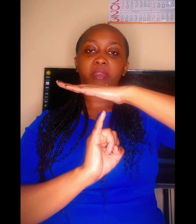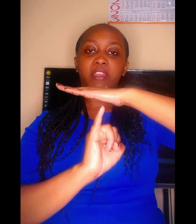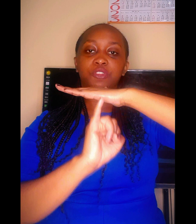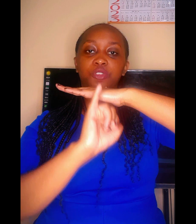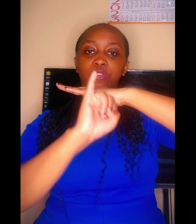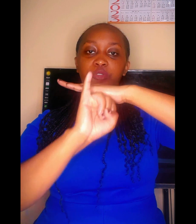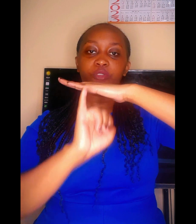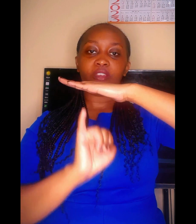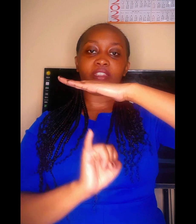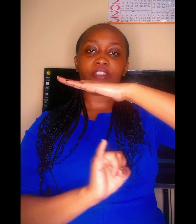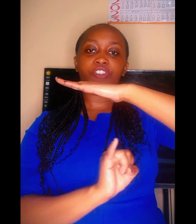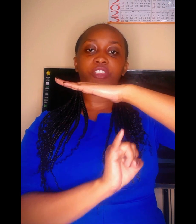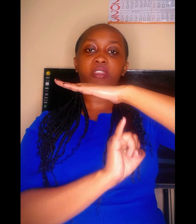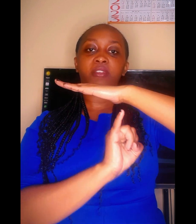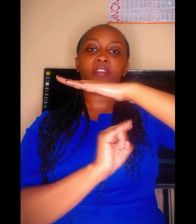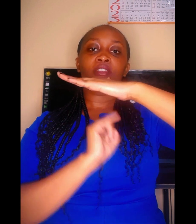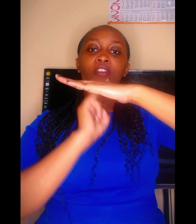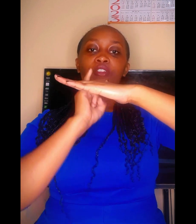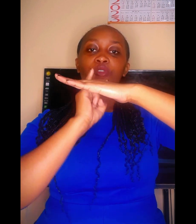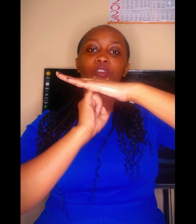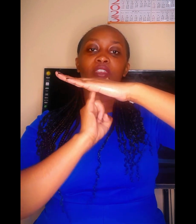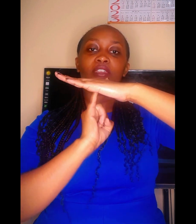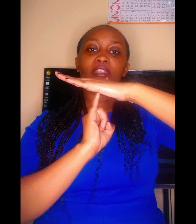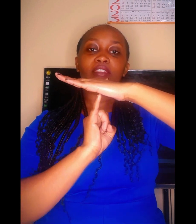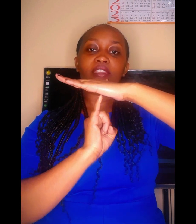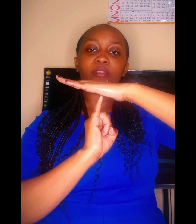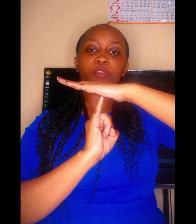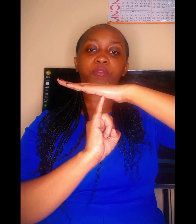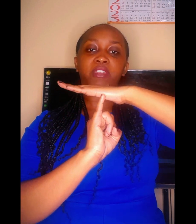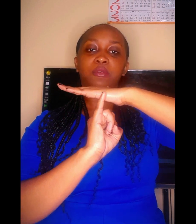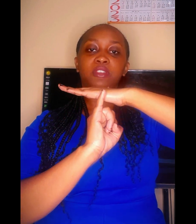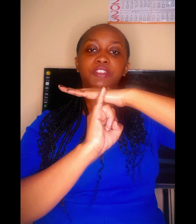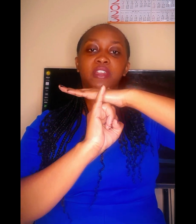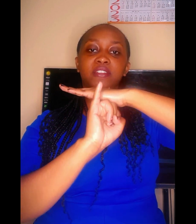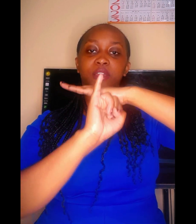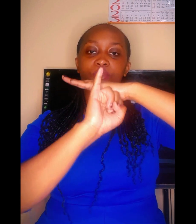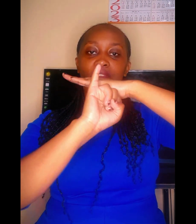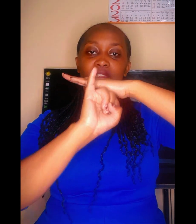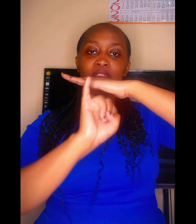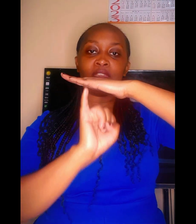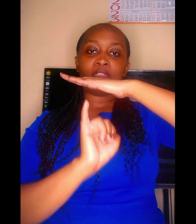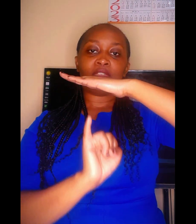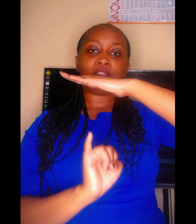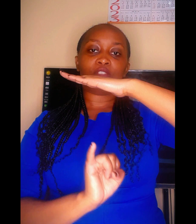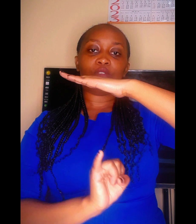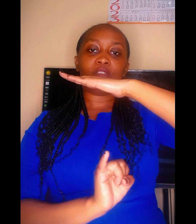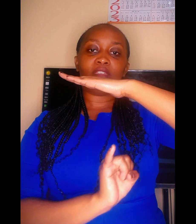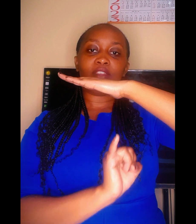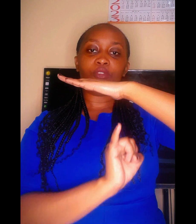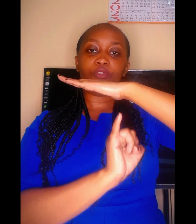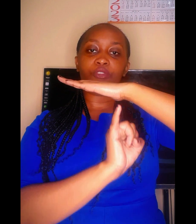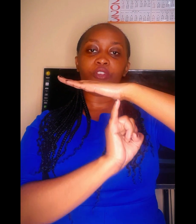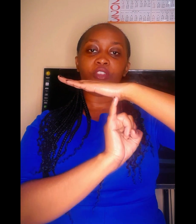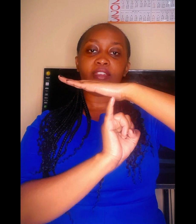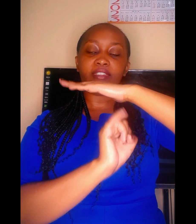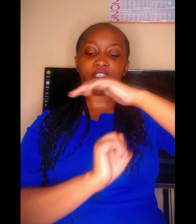So you'll do letter J. So the small finger will drag down, then slowly you draw letter